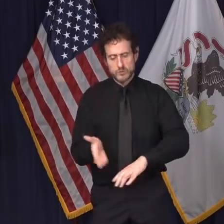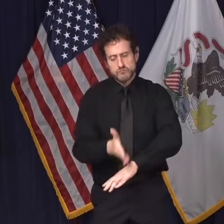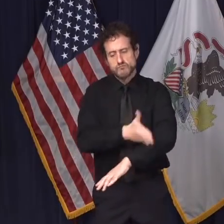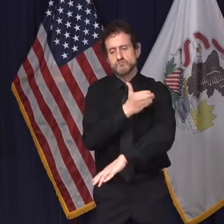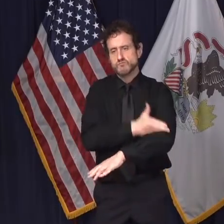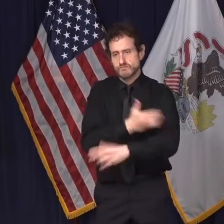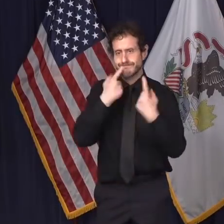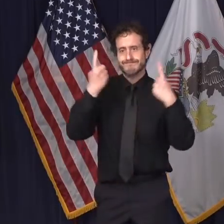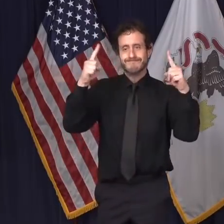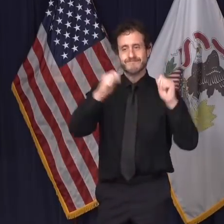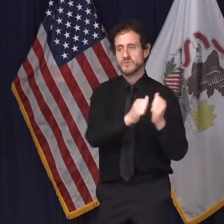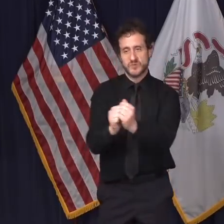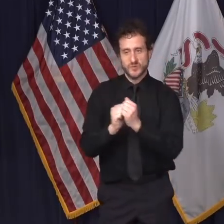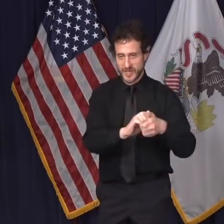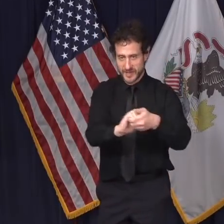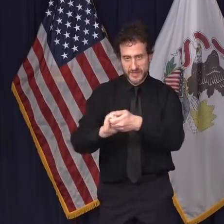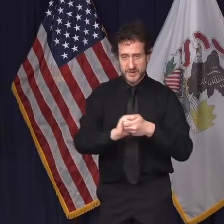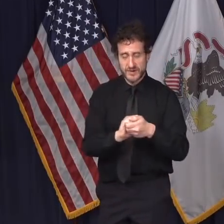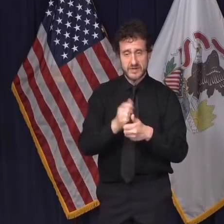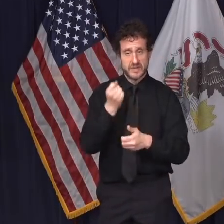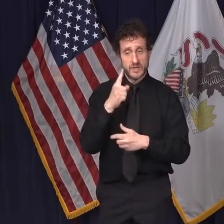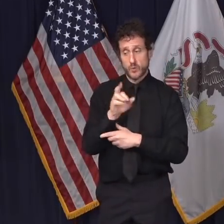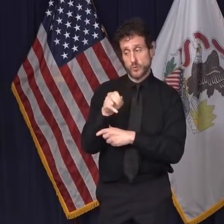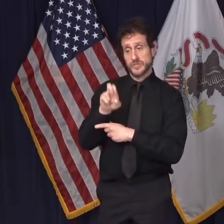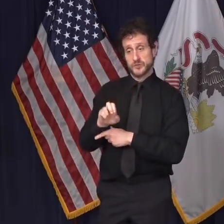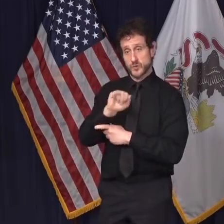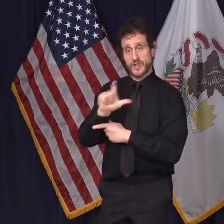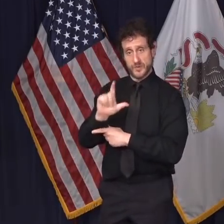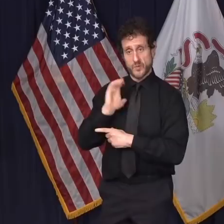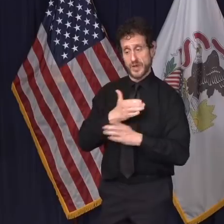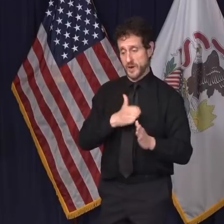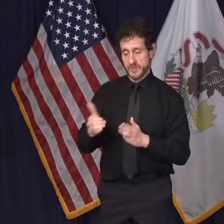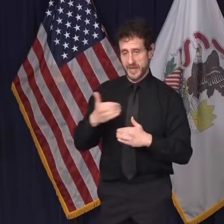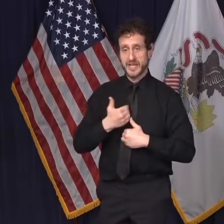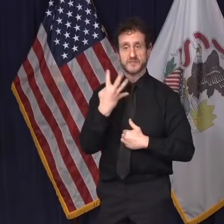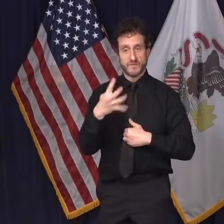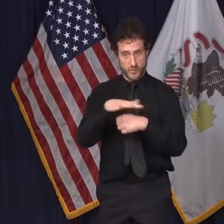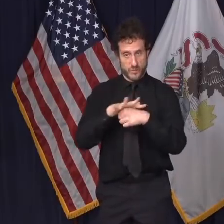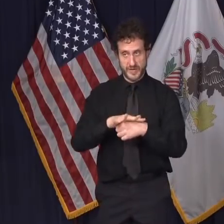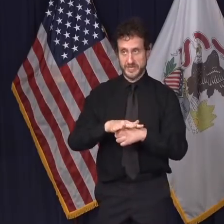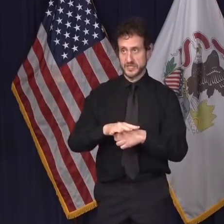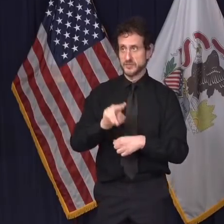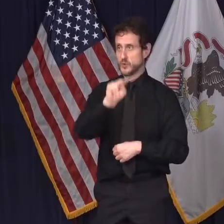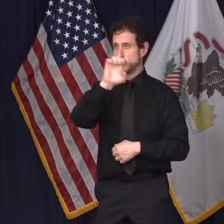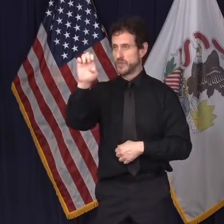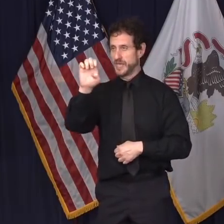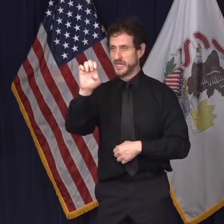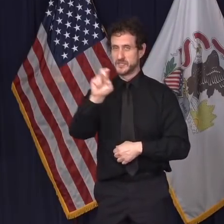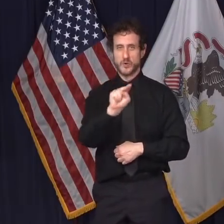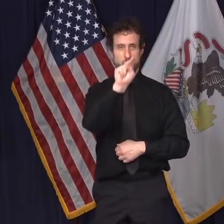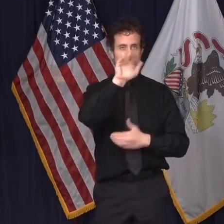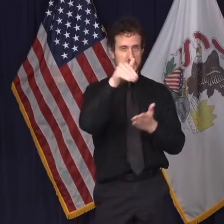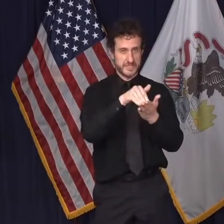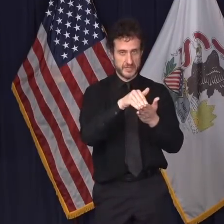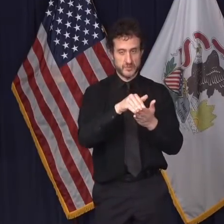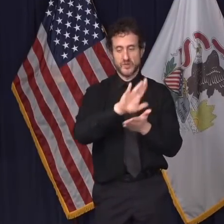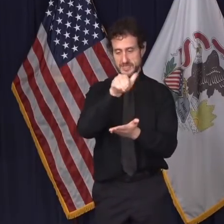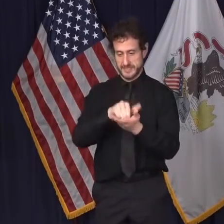together. Because Restore Illinois is a plan that has 4 regions, Northeast, North Central, Central, and